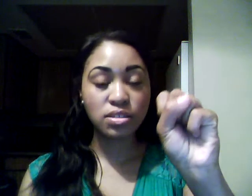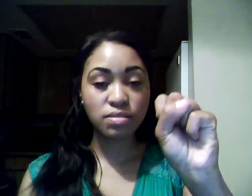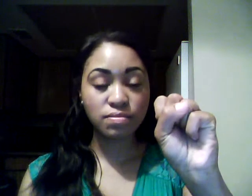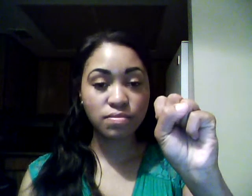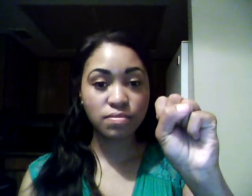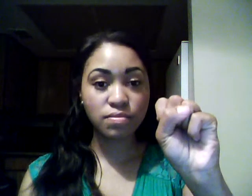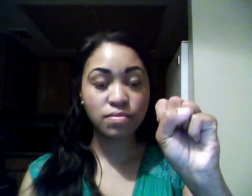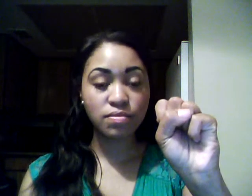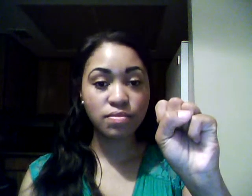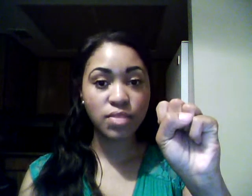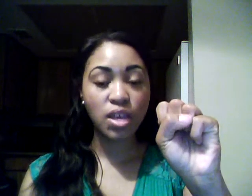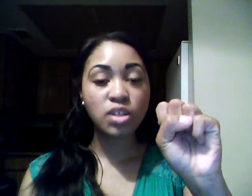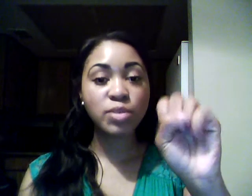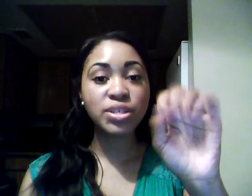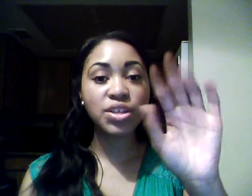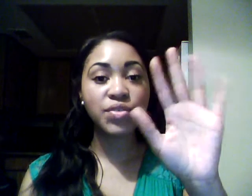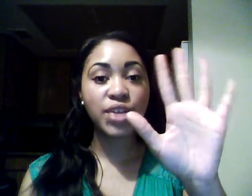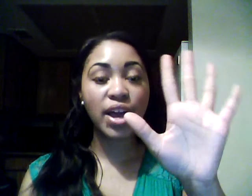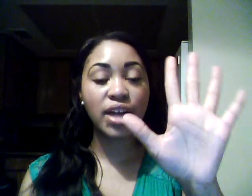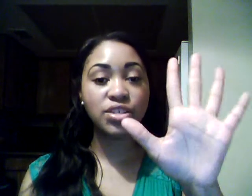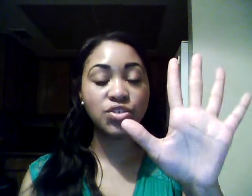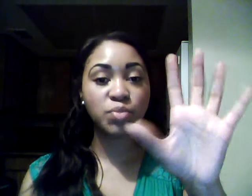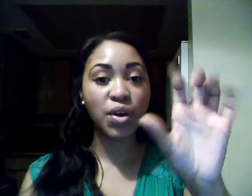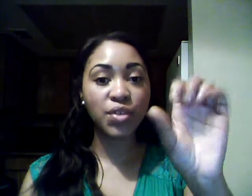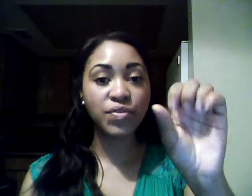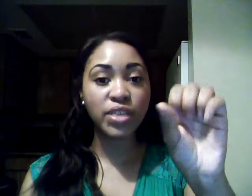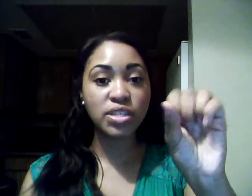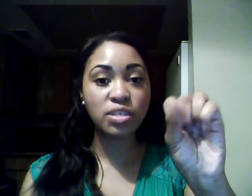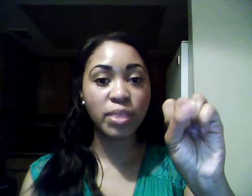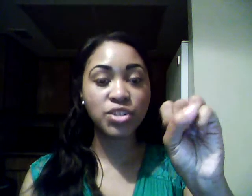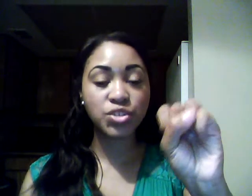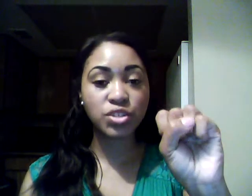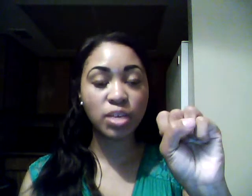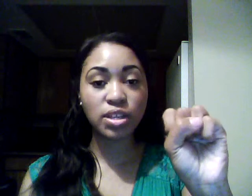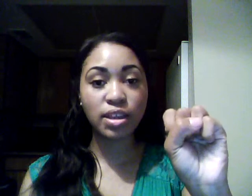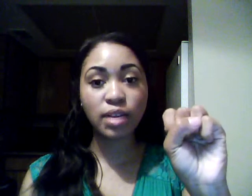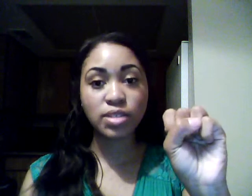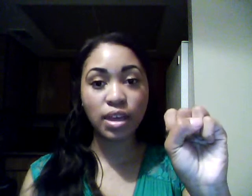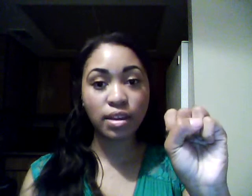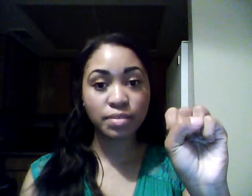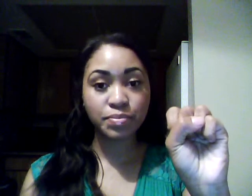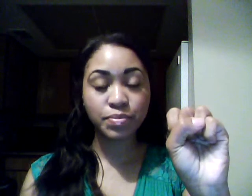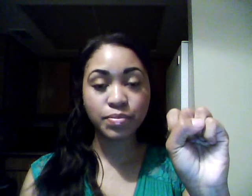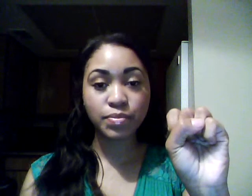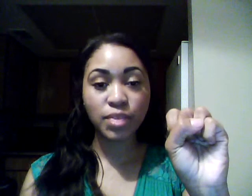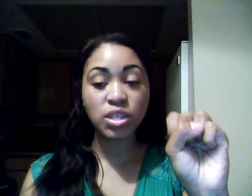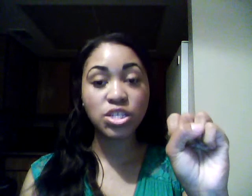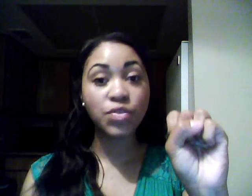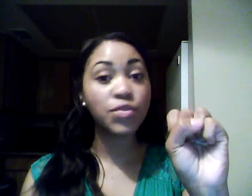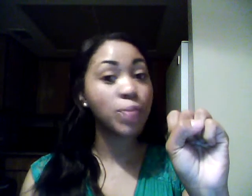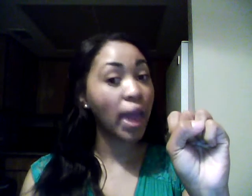S. So basically for S, just ball your fist and make sure your thumb is on the outside. It's different from